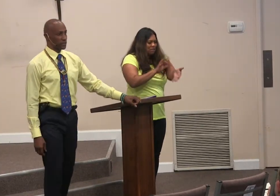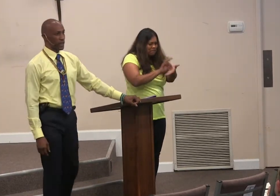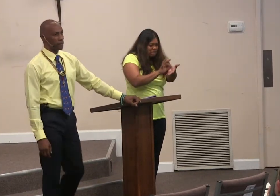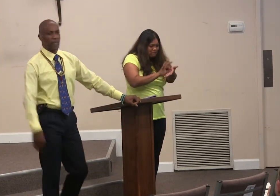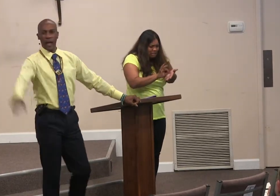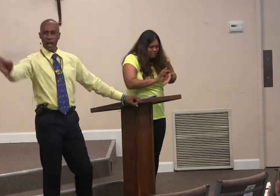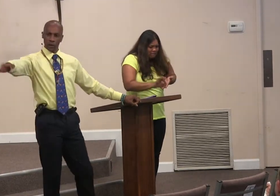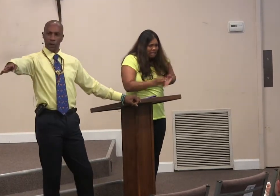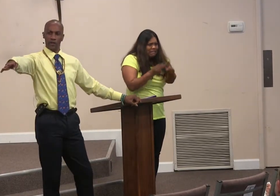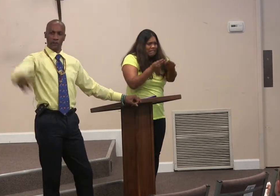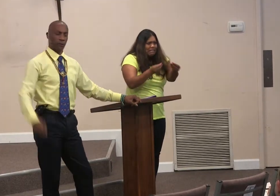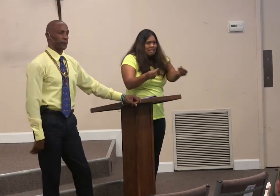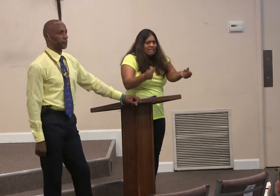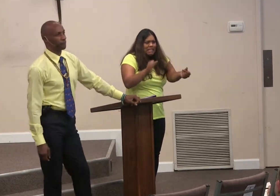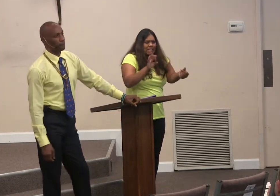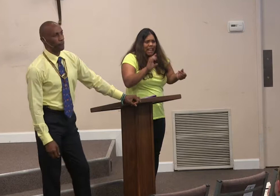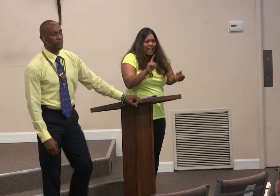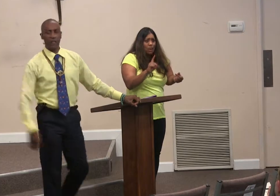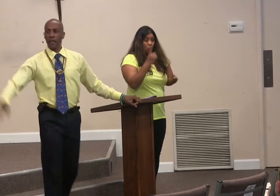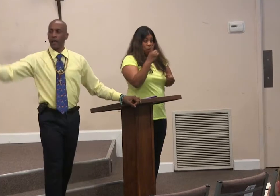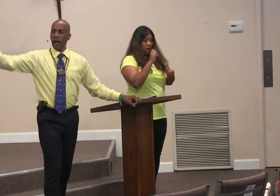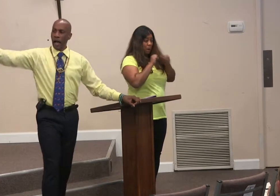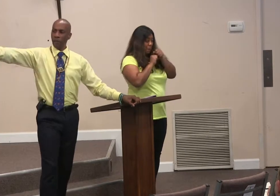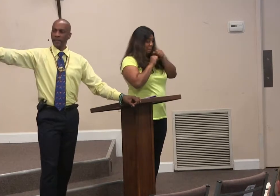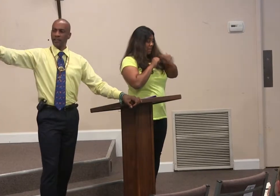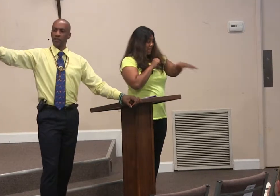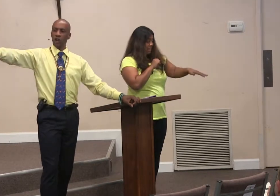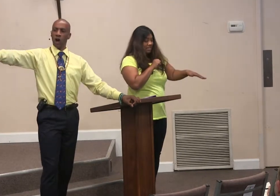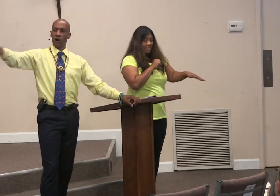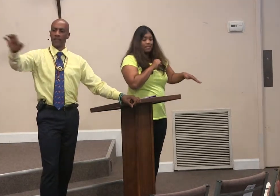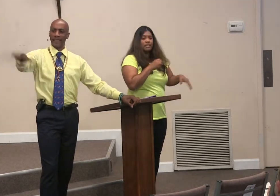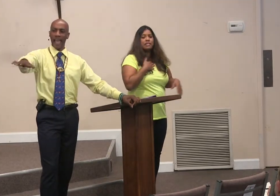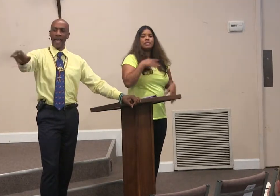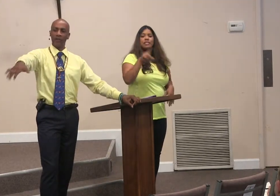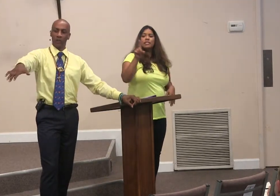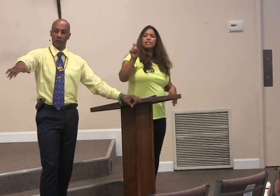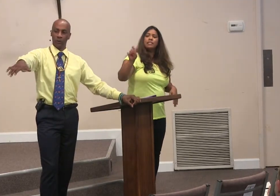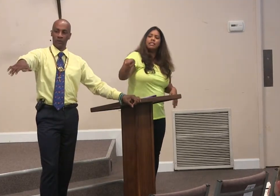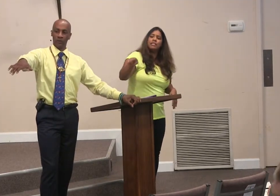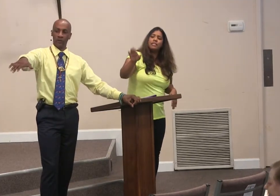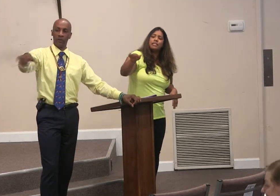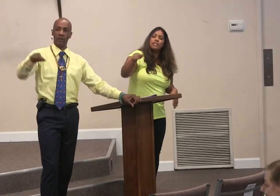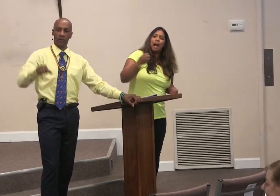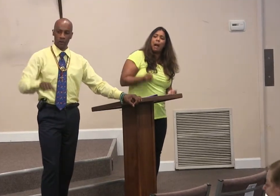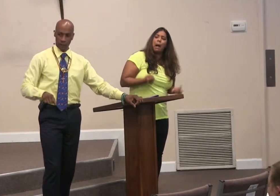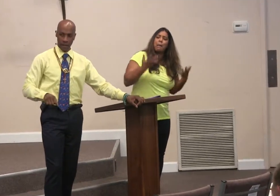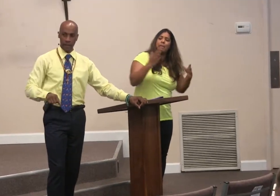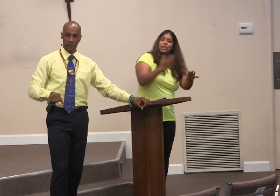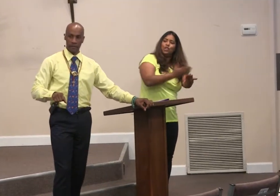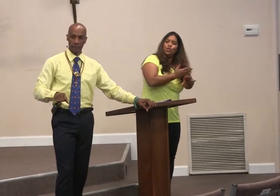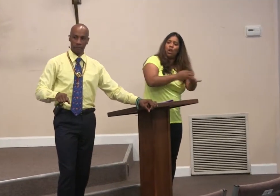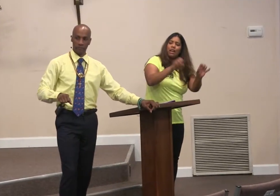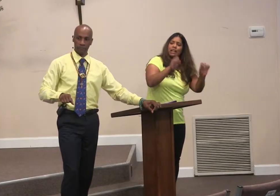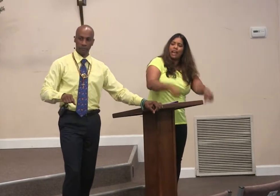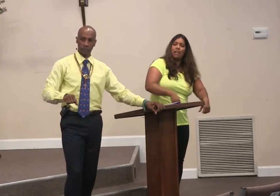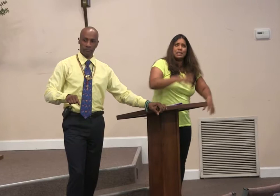I were to say, I have a question for you. How many songs can you